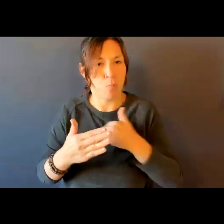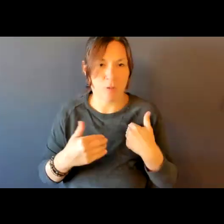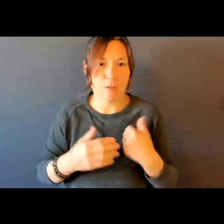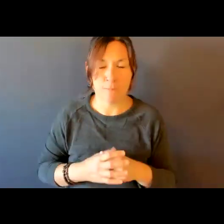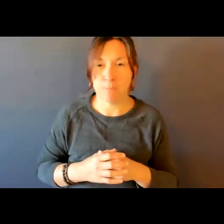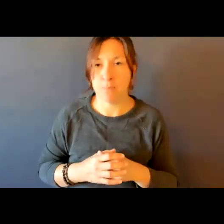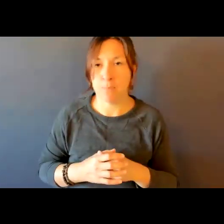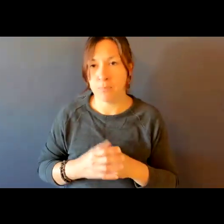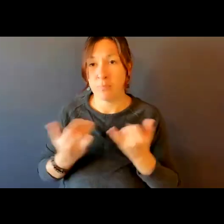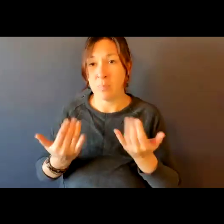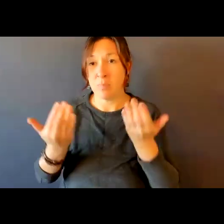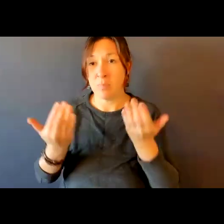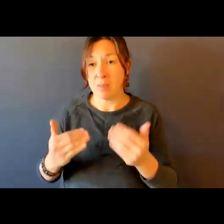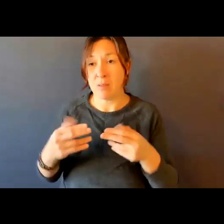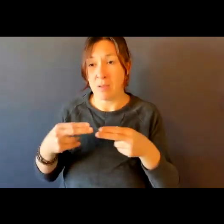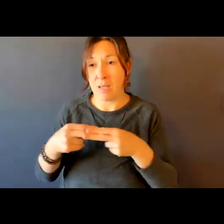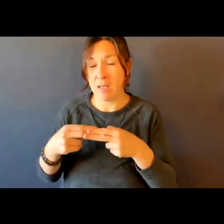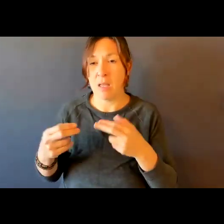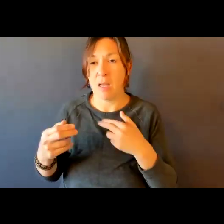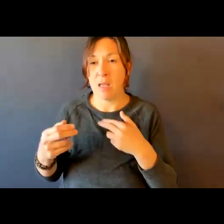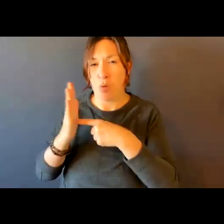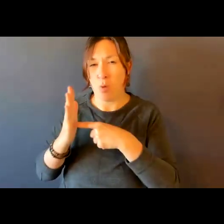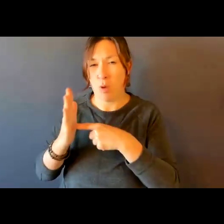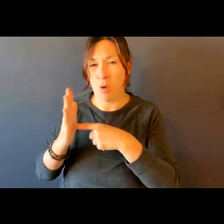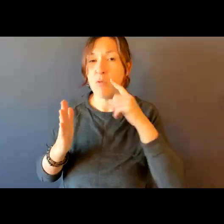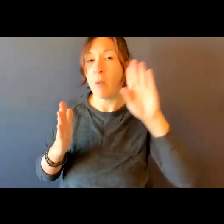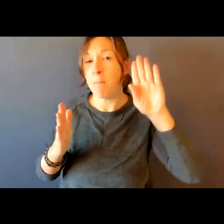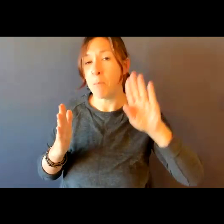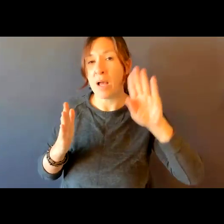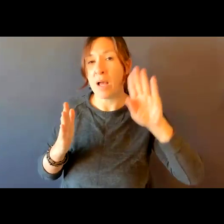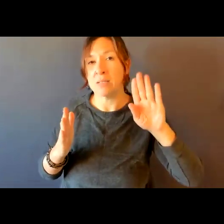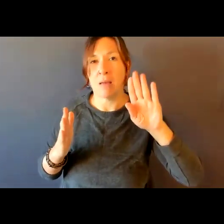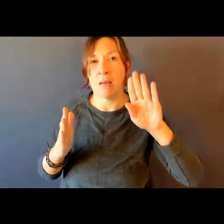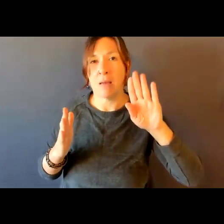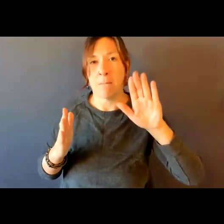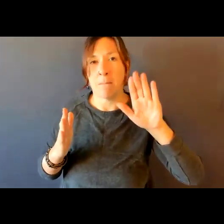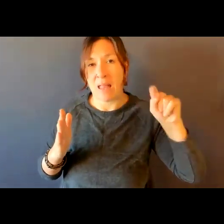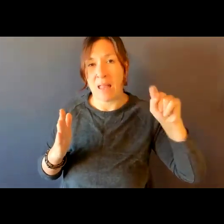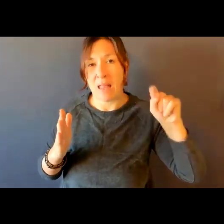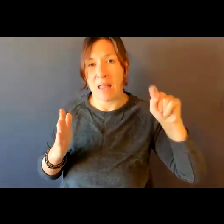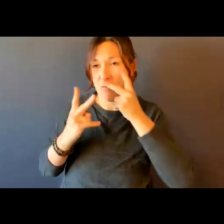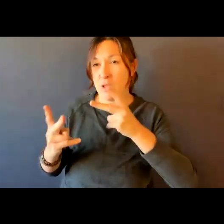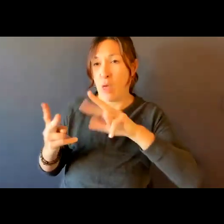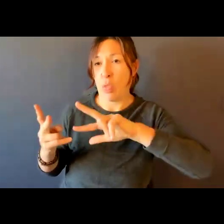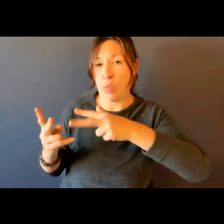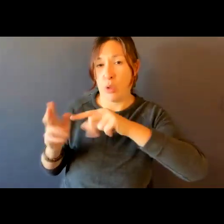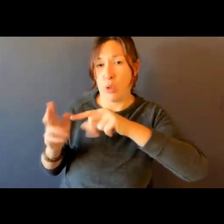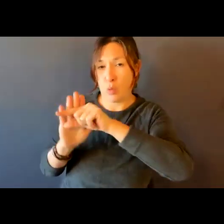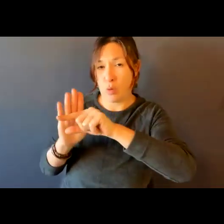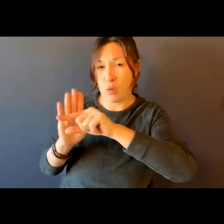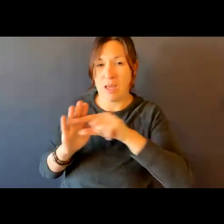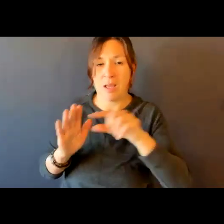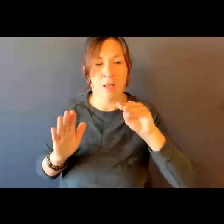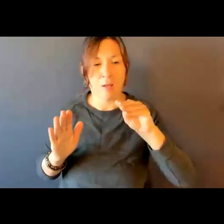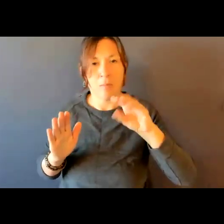Next slide. Representatives of the Boston Ballet visited third graders at the McKay K-8 school last week as part